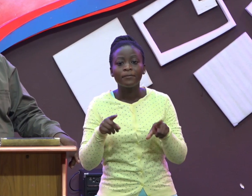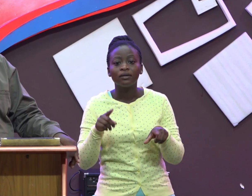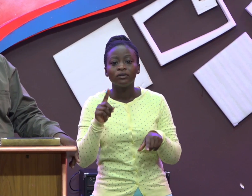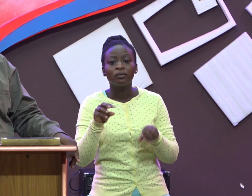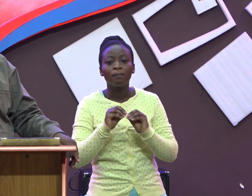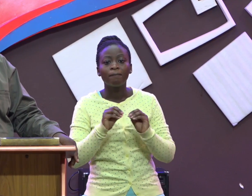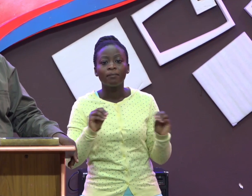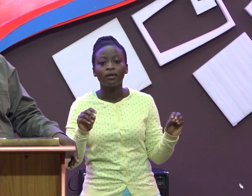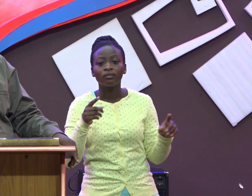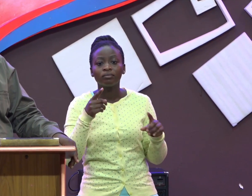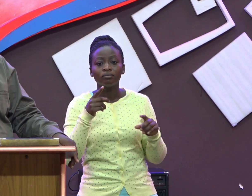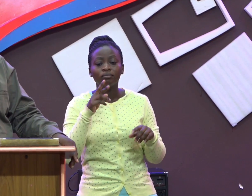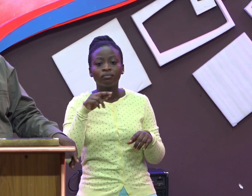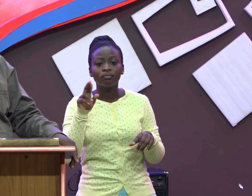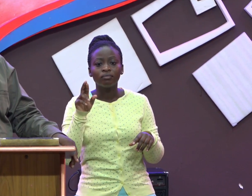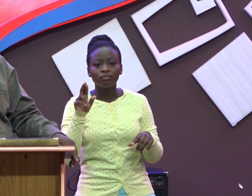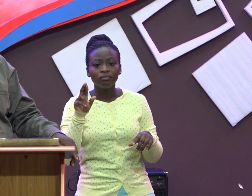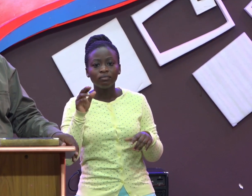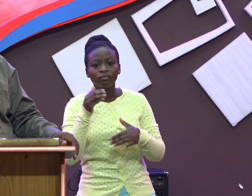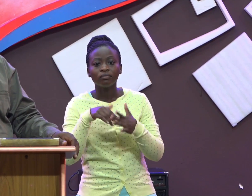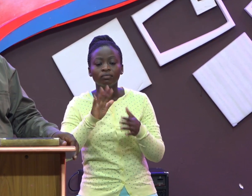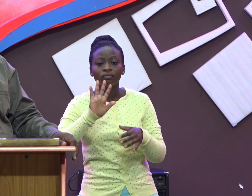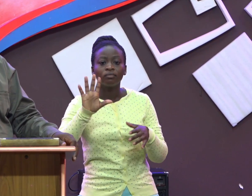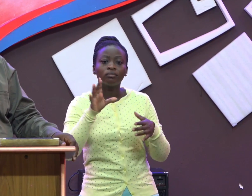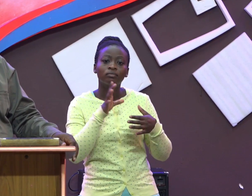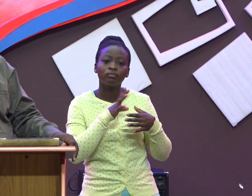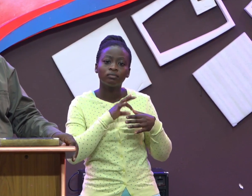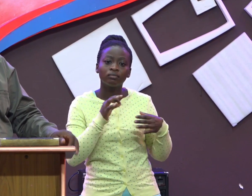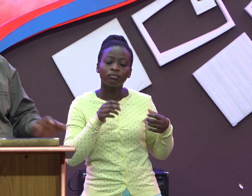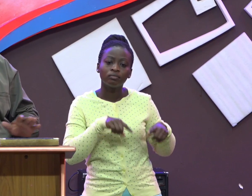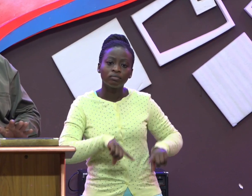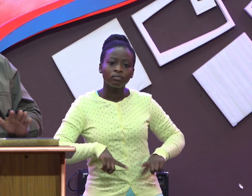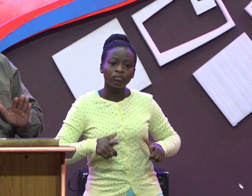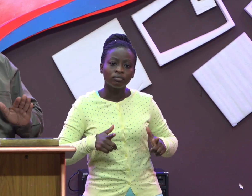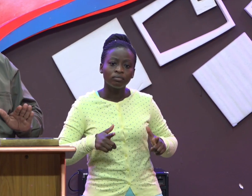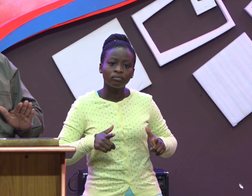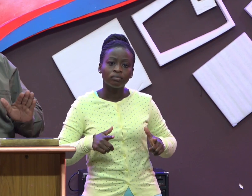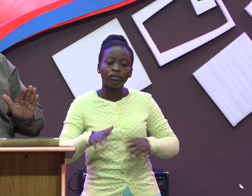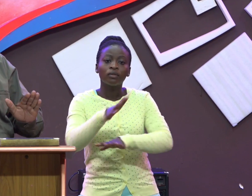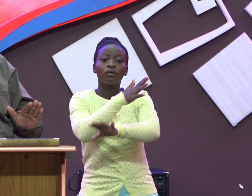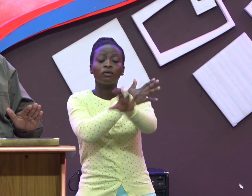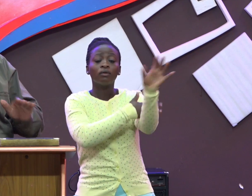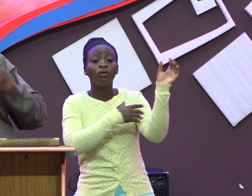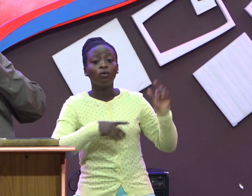spiritual life. May God help us to mind so much. To